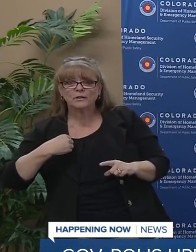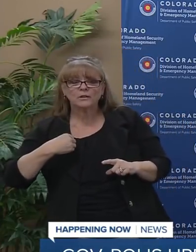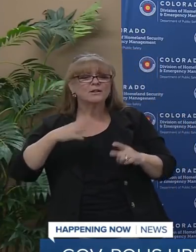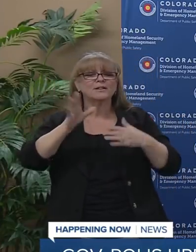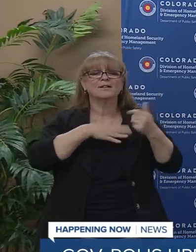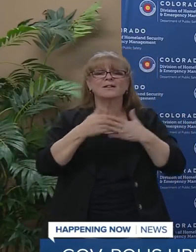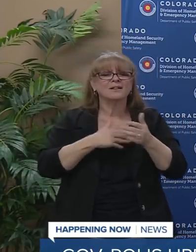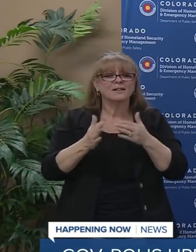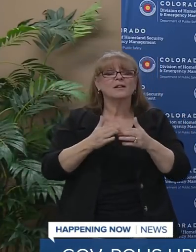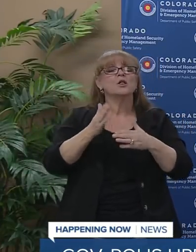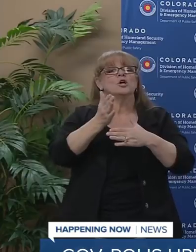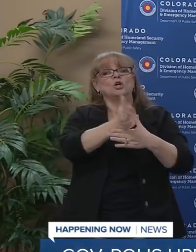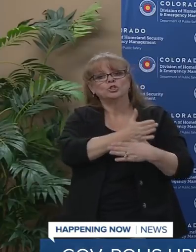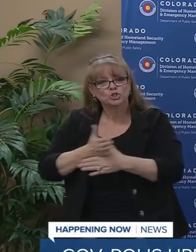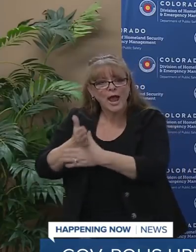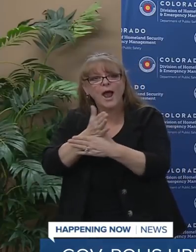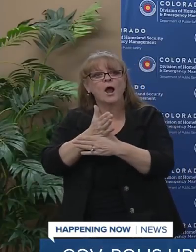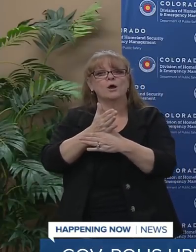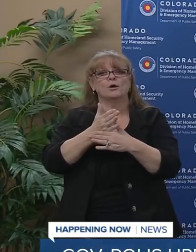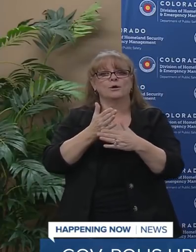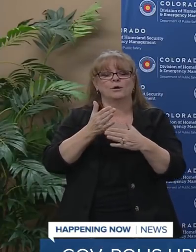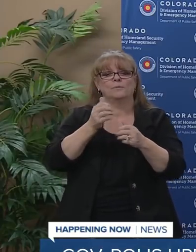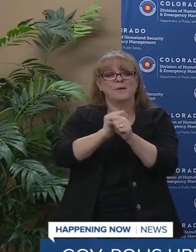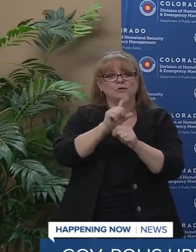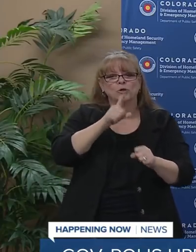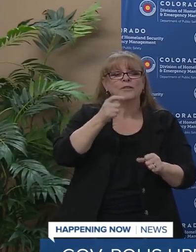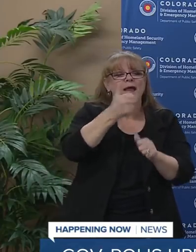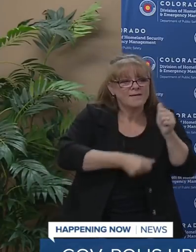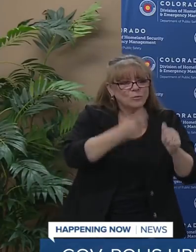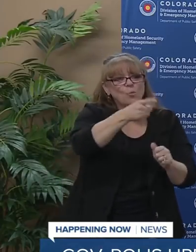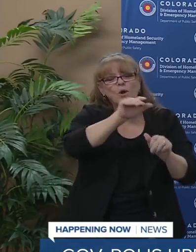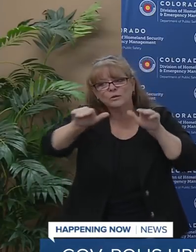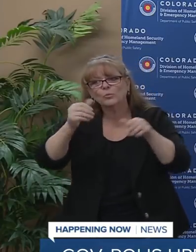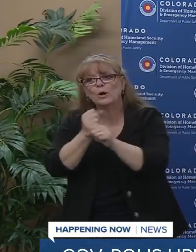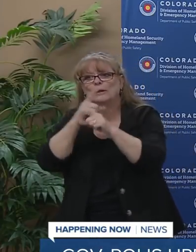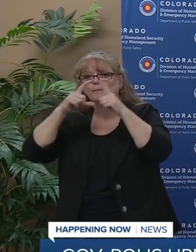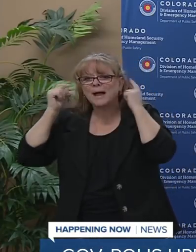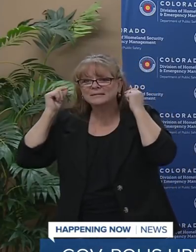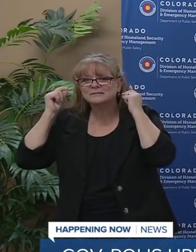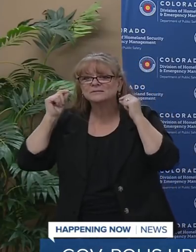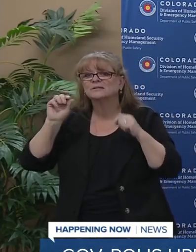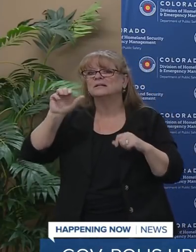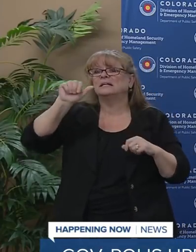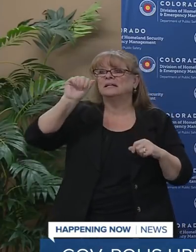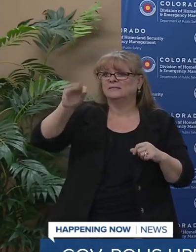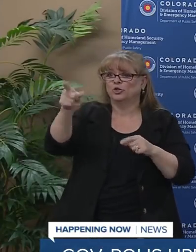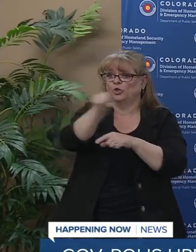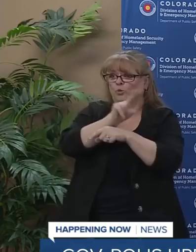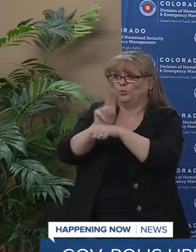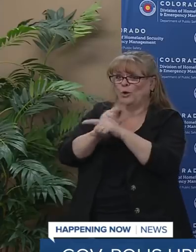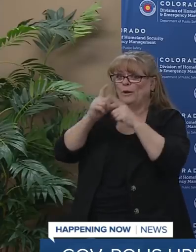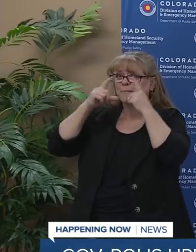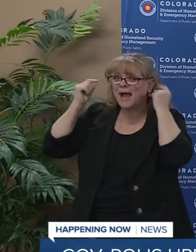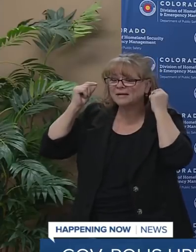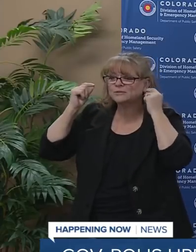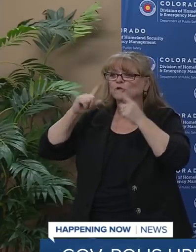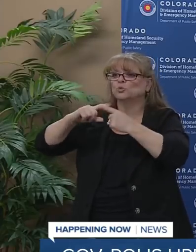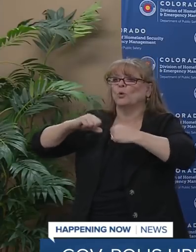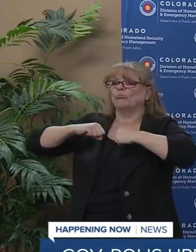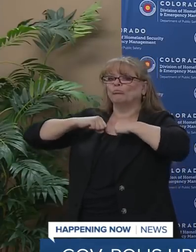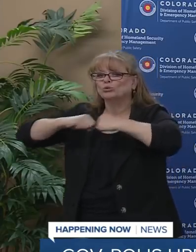let's get everybody into this wearing those masks. Look, by wearing a mask, you're helping to protect the grocery worker, the liquor